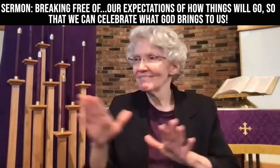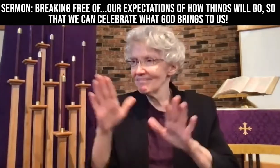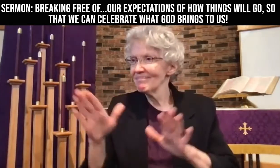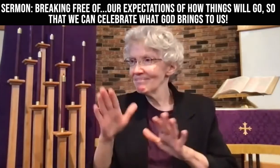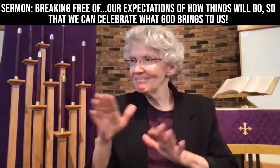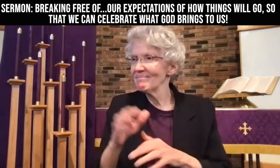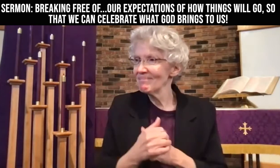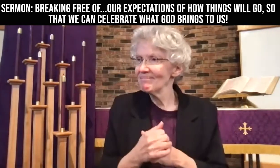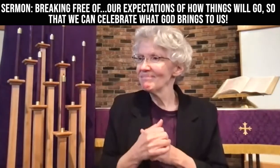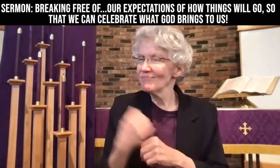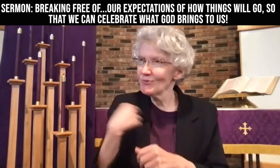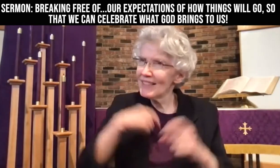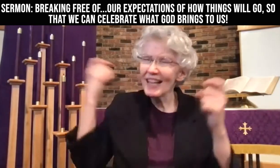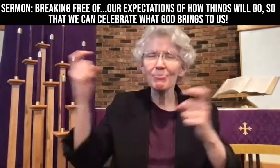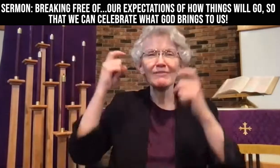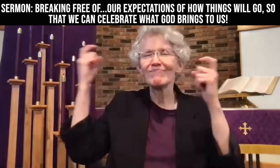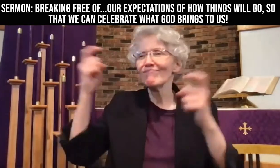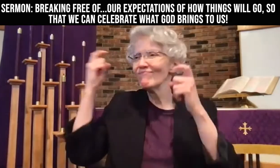So today is Palm Sunday,